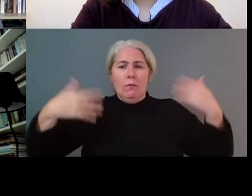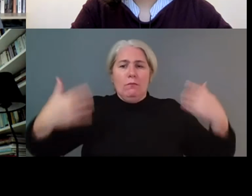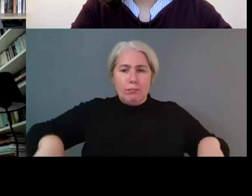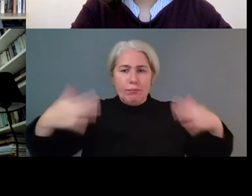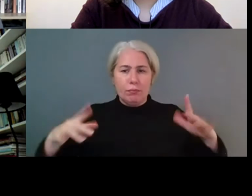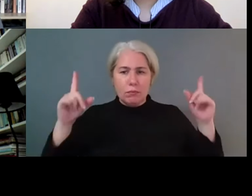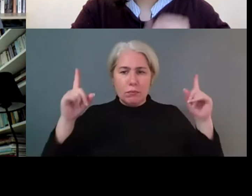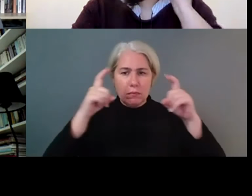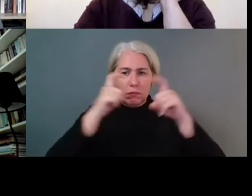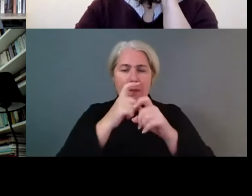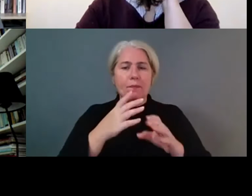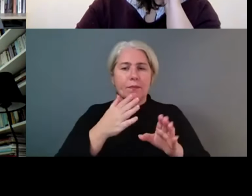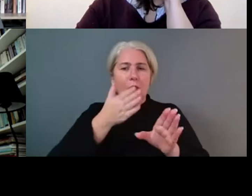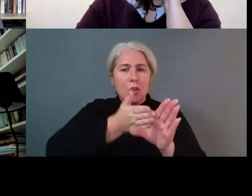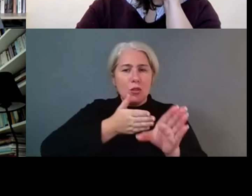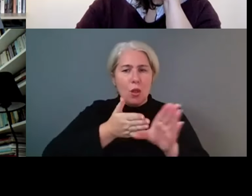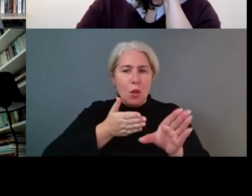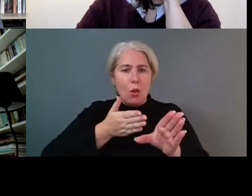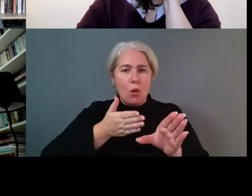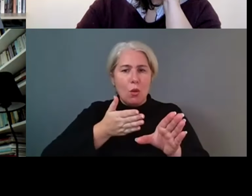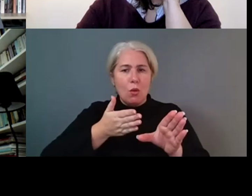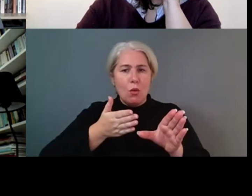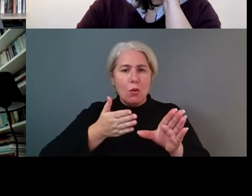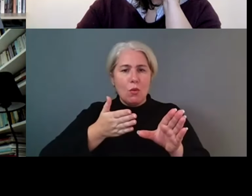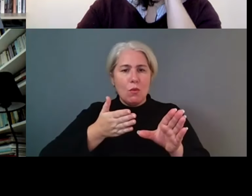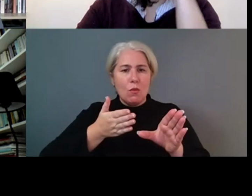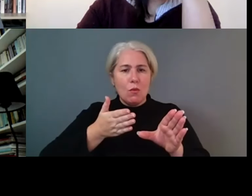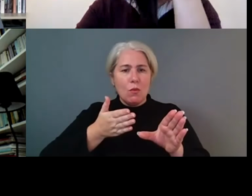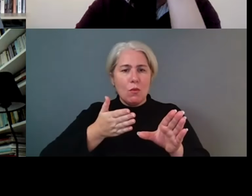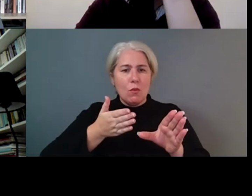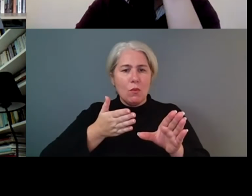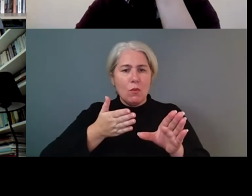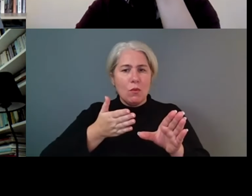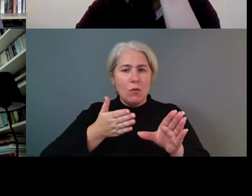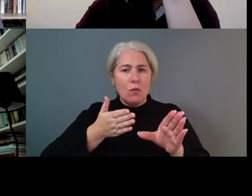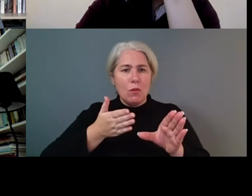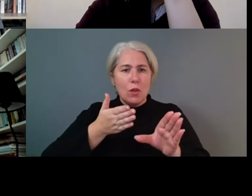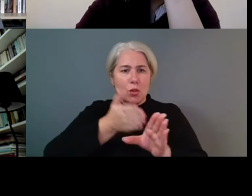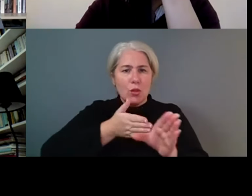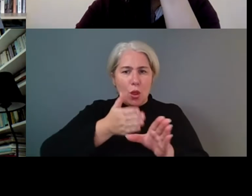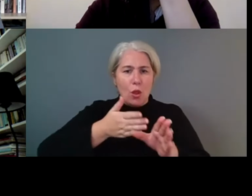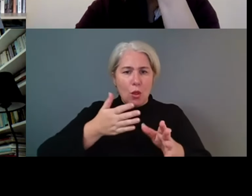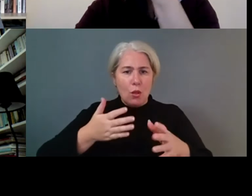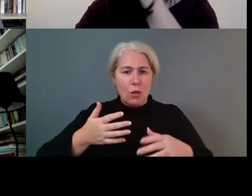psychosocial health conditions. Yeah. we are encouraged by various partners in the National Mental